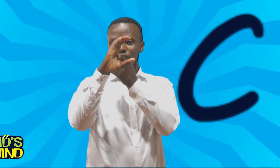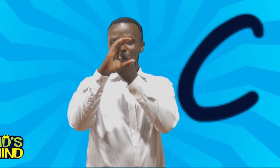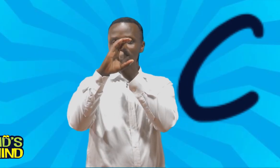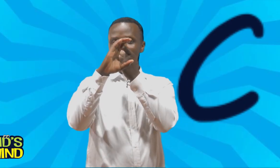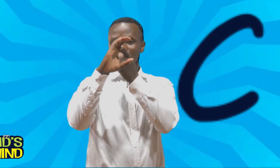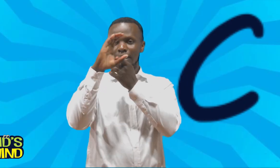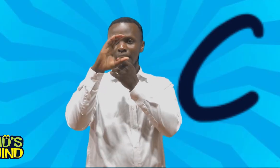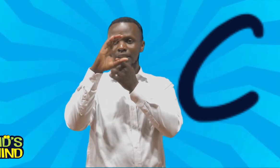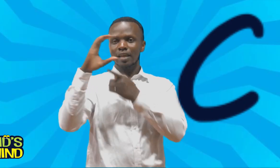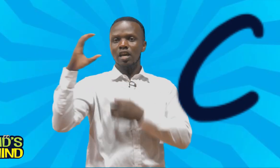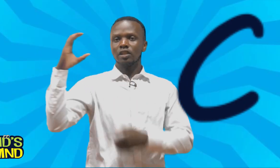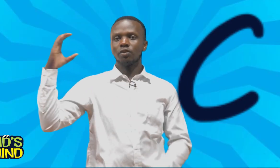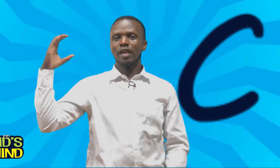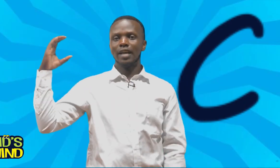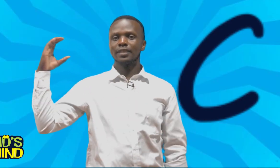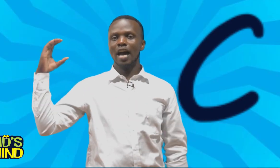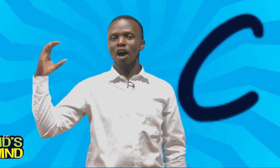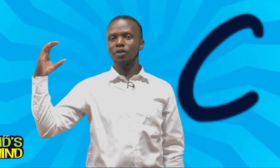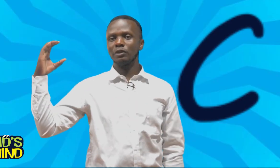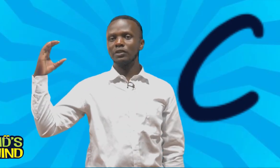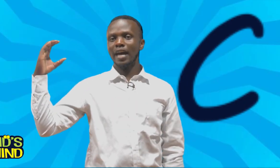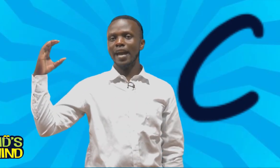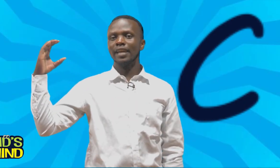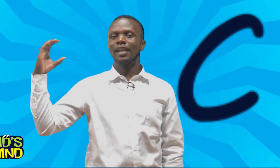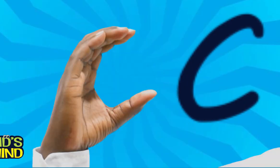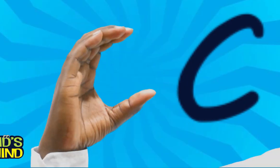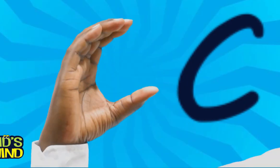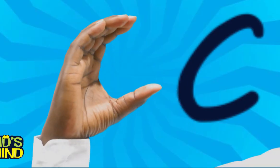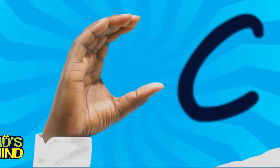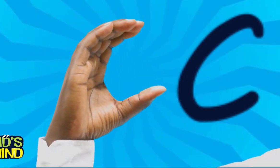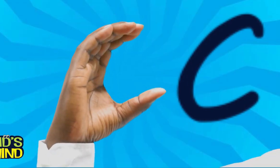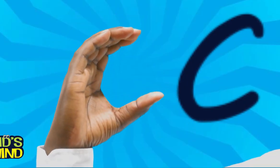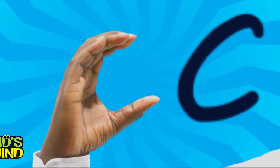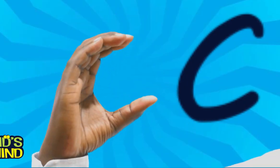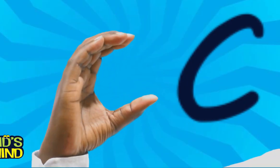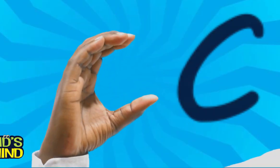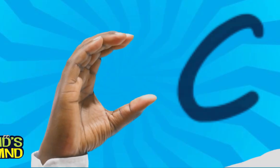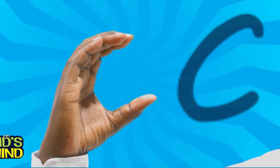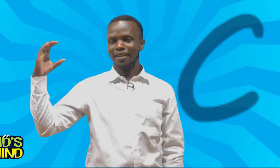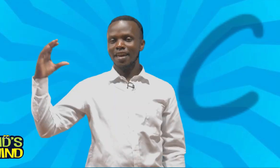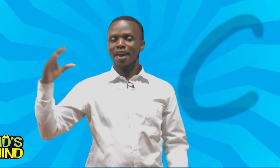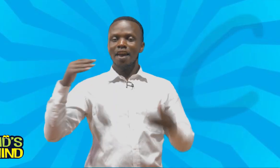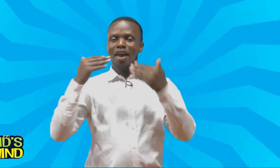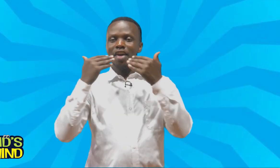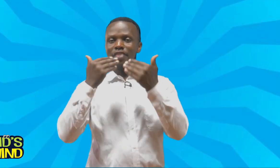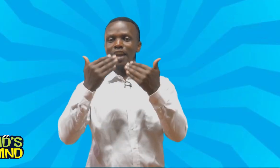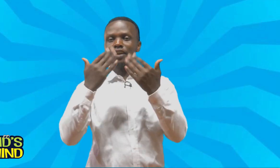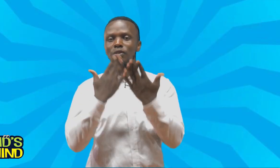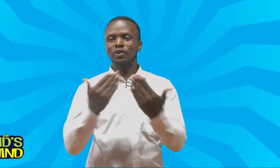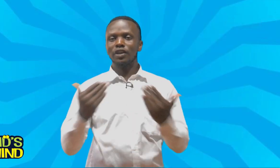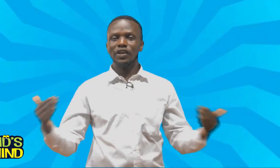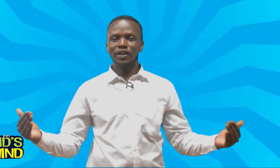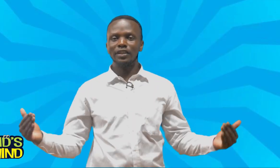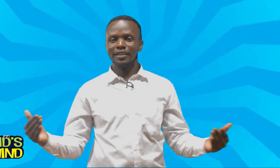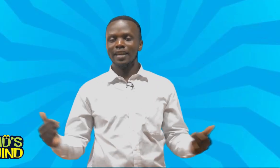okay, like this. So that's how you sign letter C. Thank you, kids.